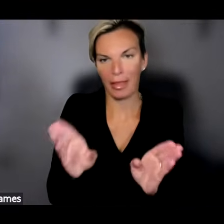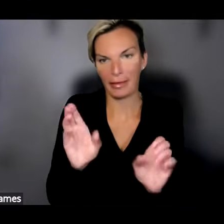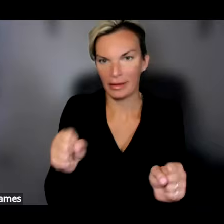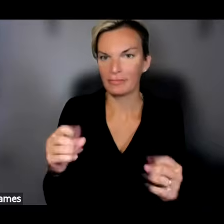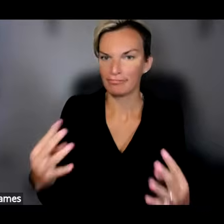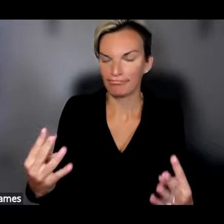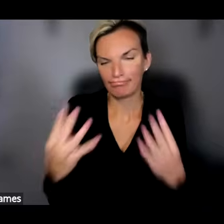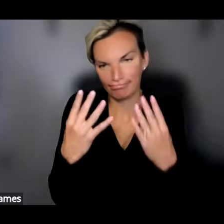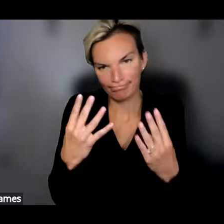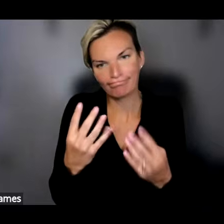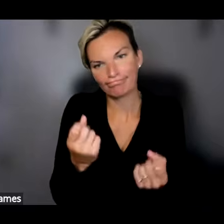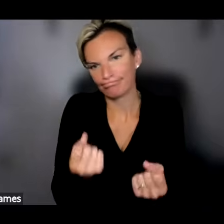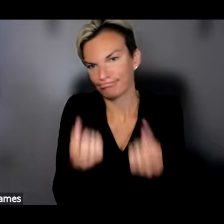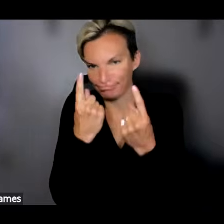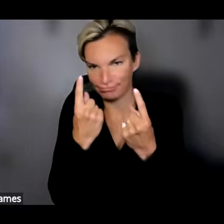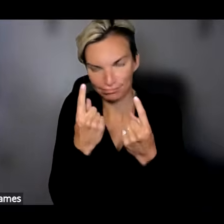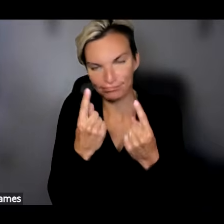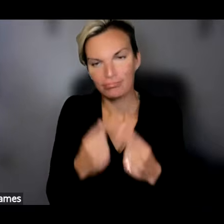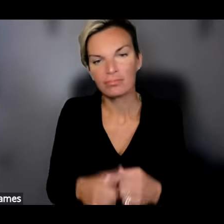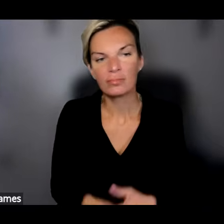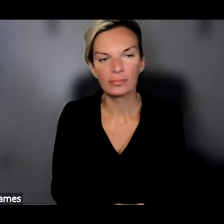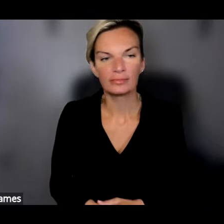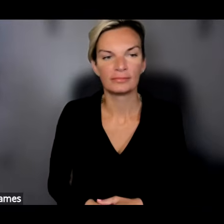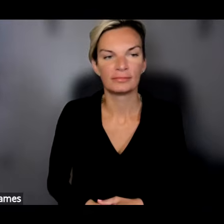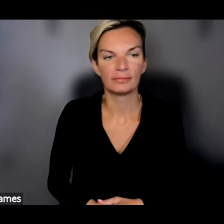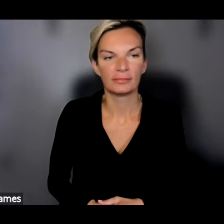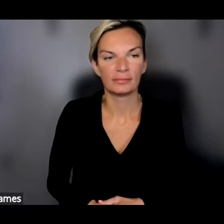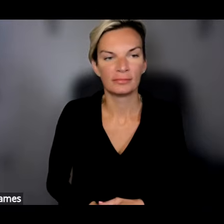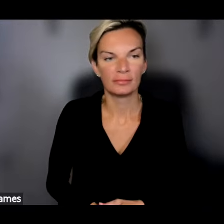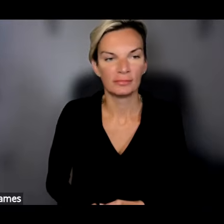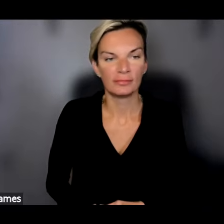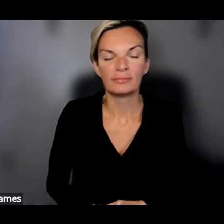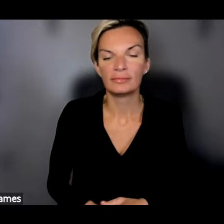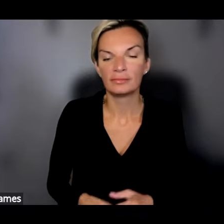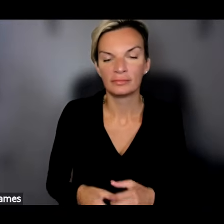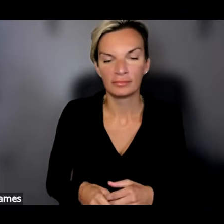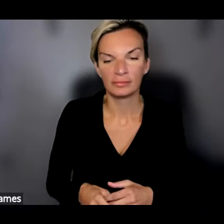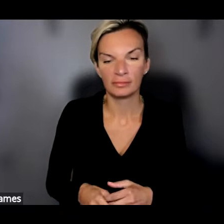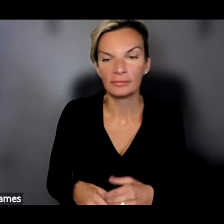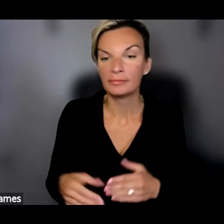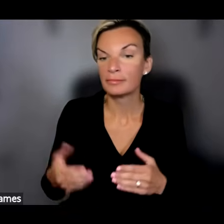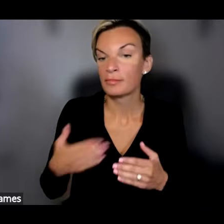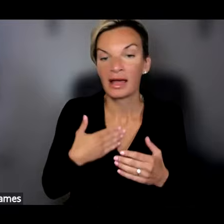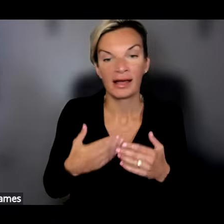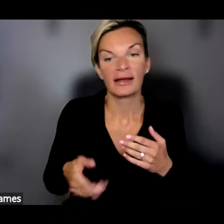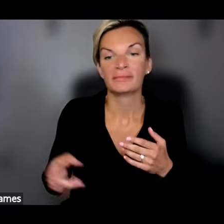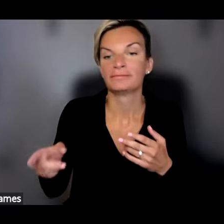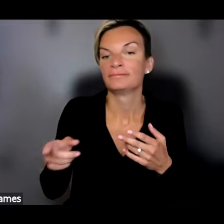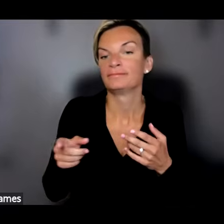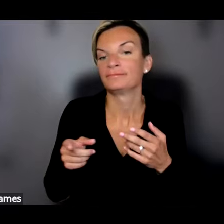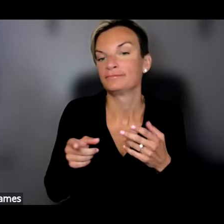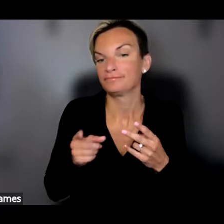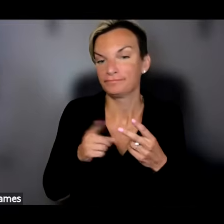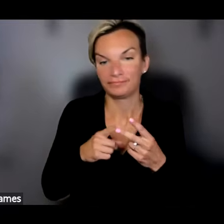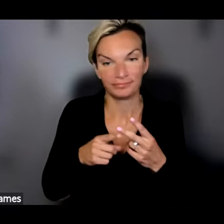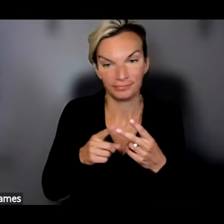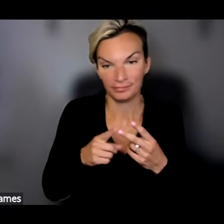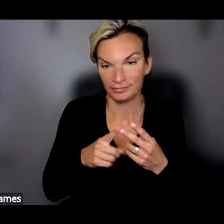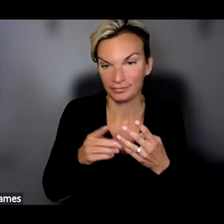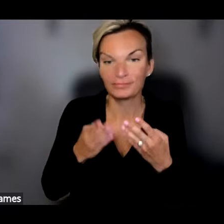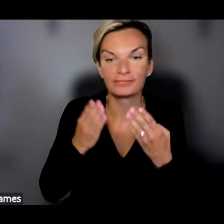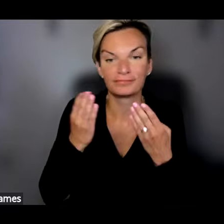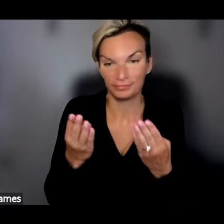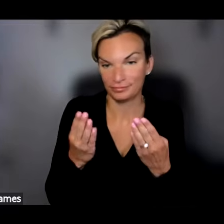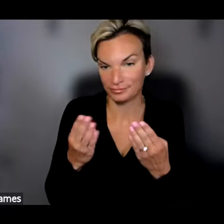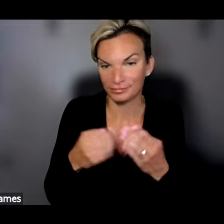Relatedly, as you can see, my second suggested edit, which is tied to the first, would be to replace the phrase, the proposal would,